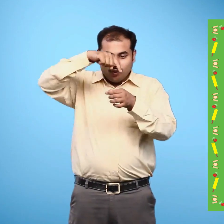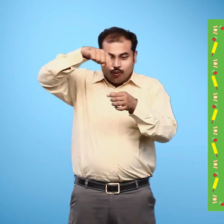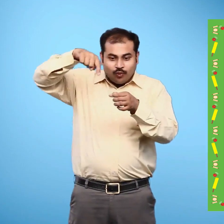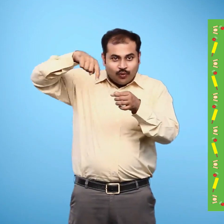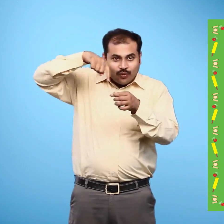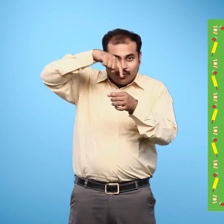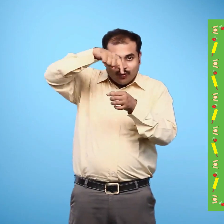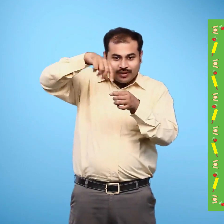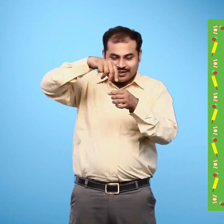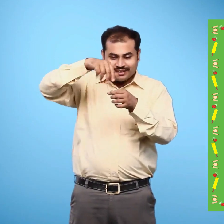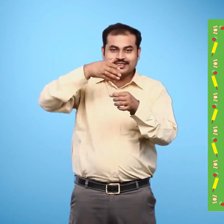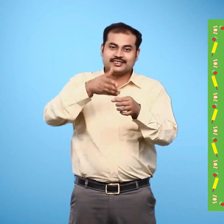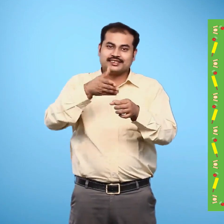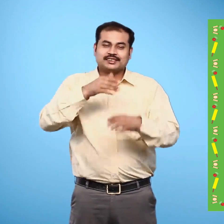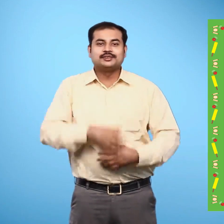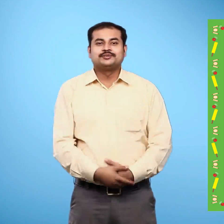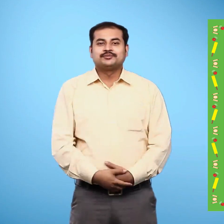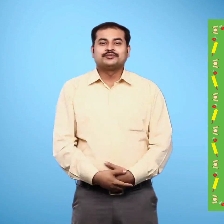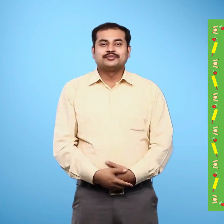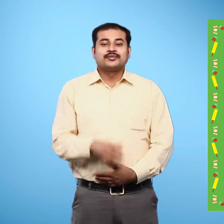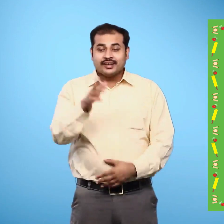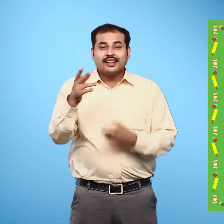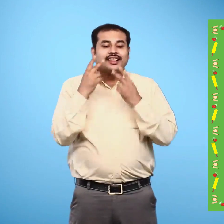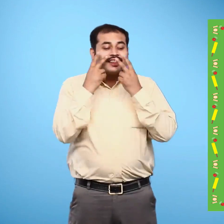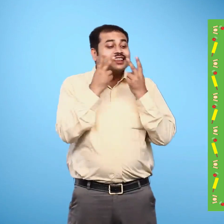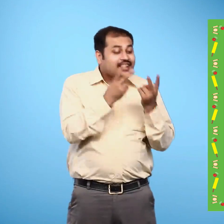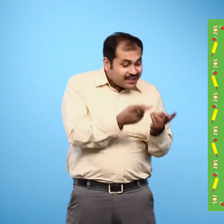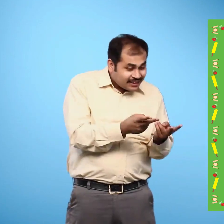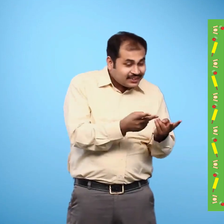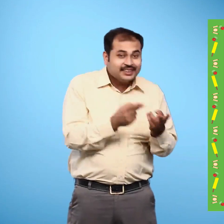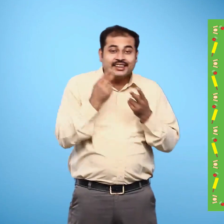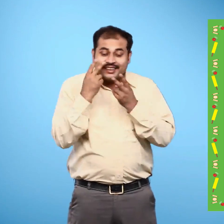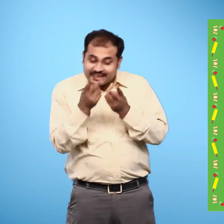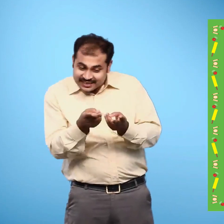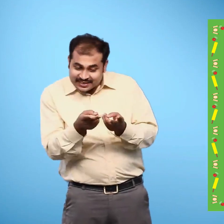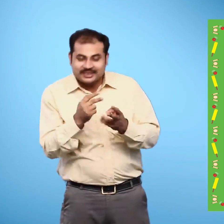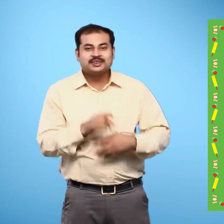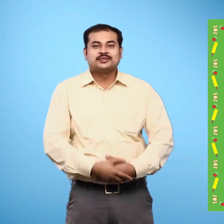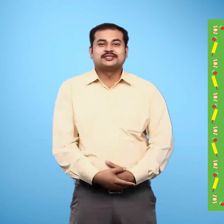is round. Look around. Look around.